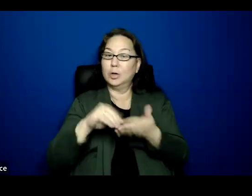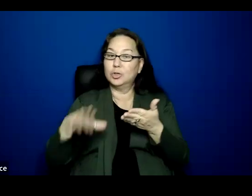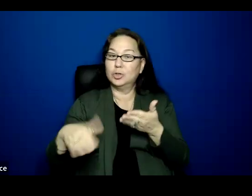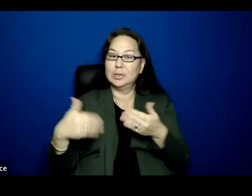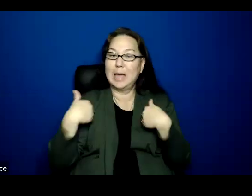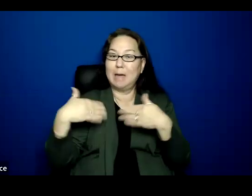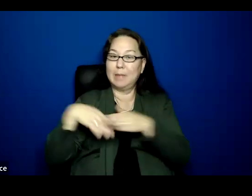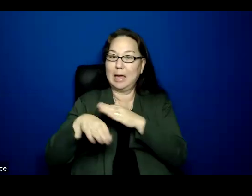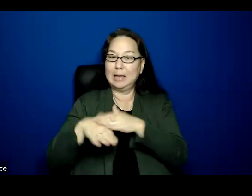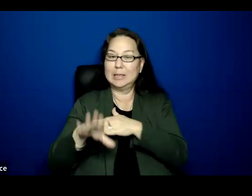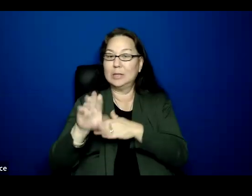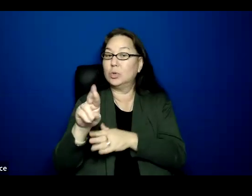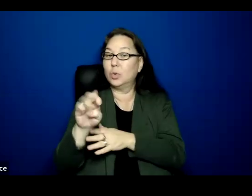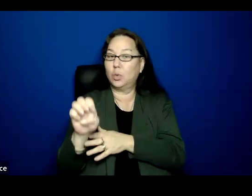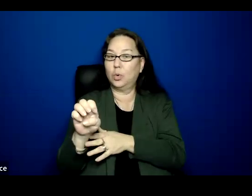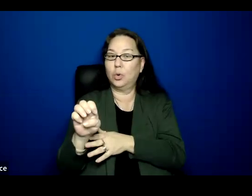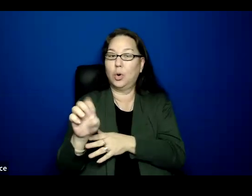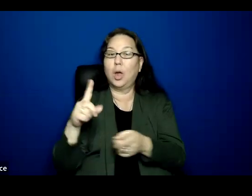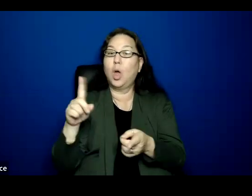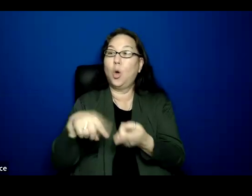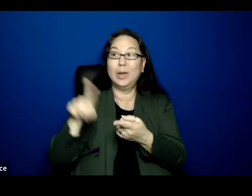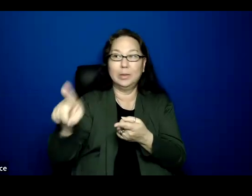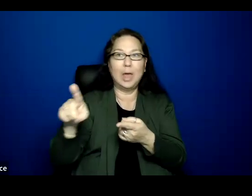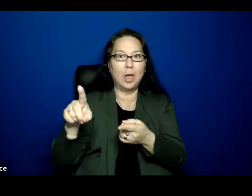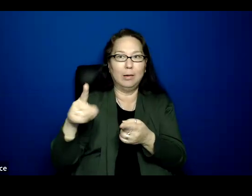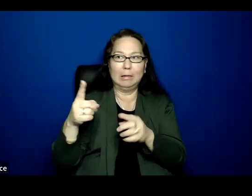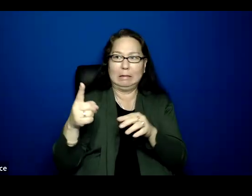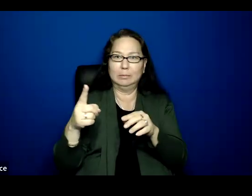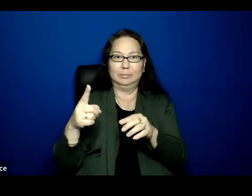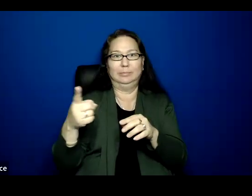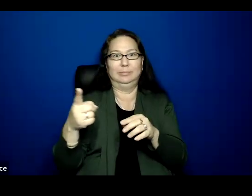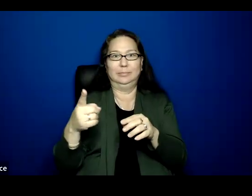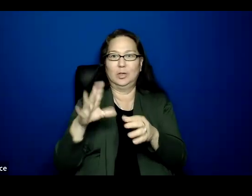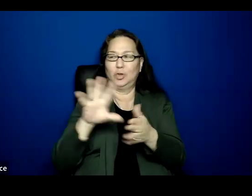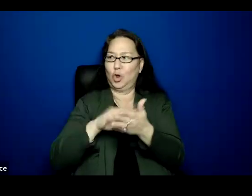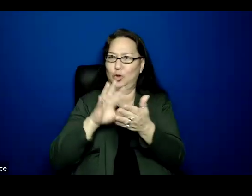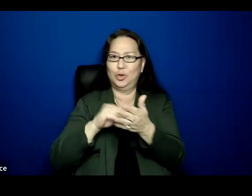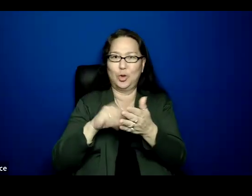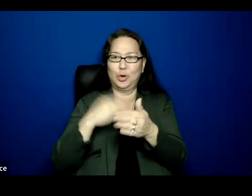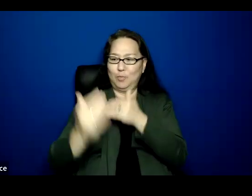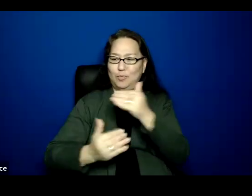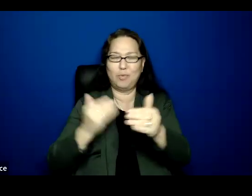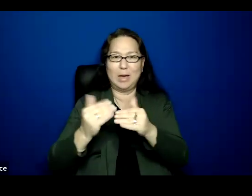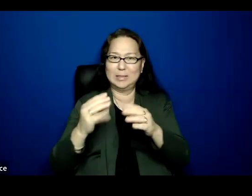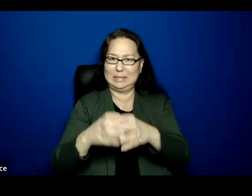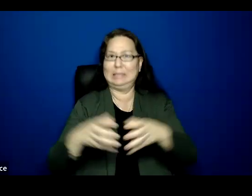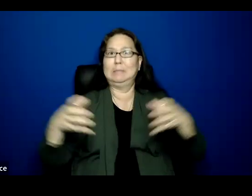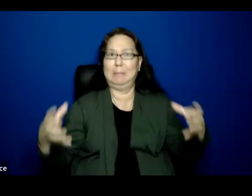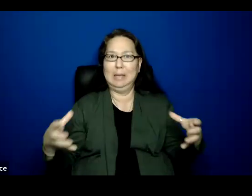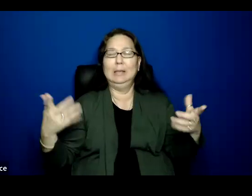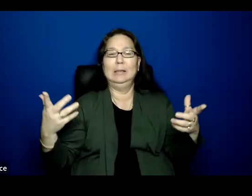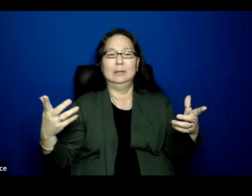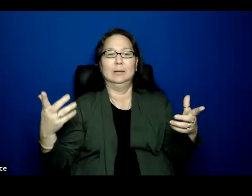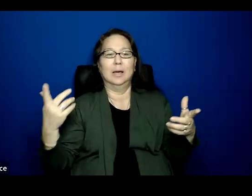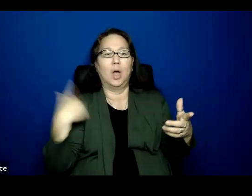in their learning is so wide is making sure that we are using beyond teacher-made materials, but supplemental